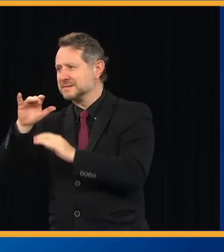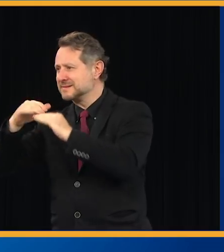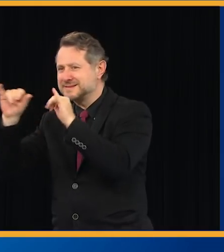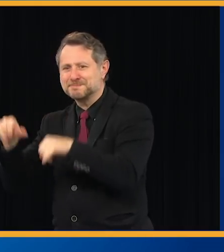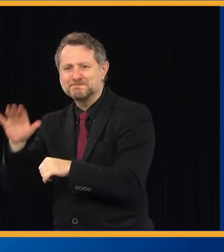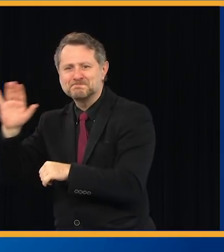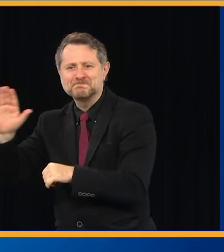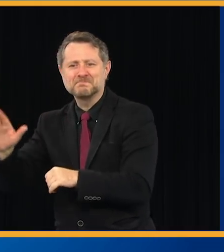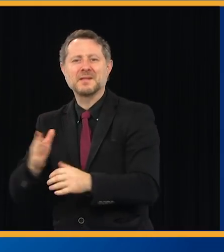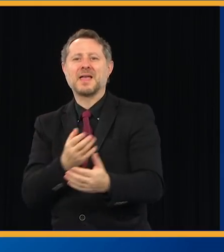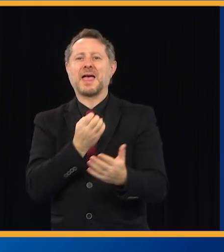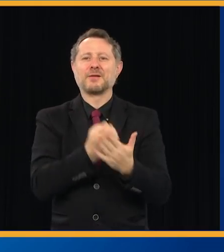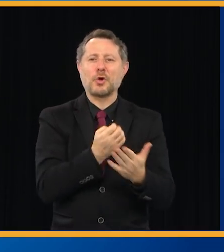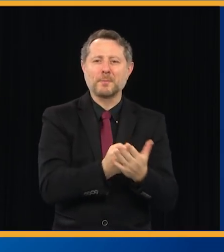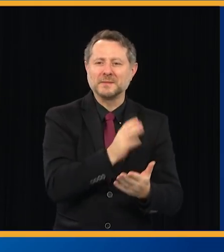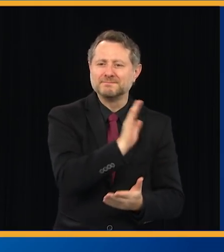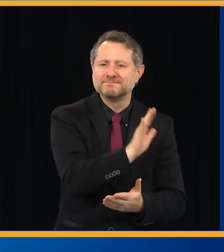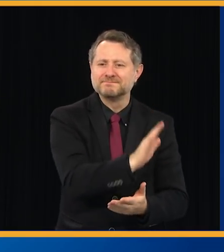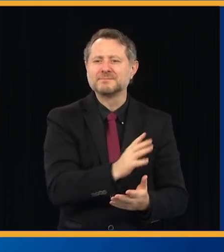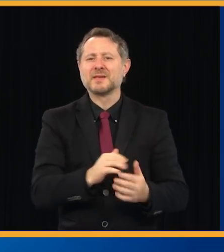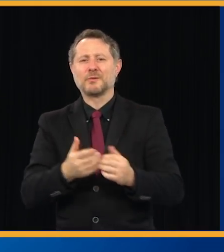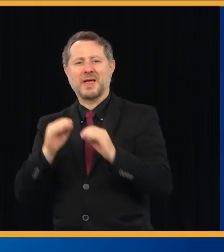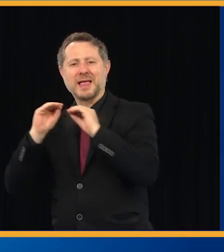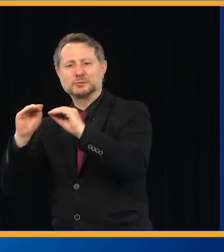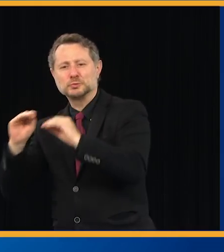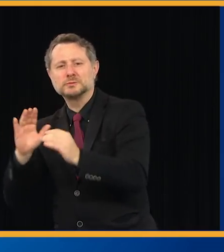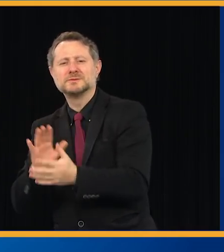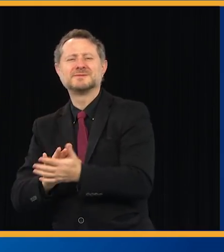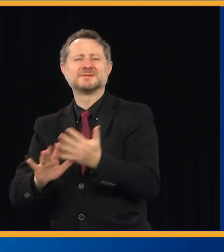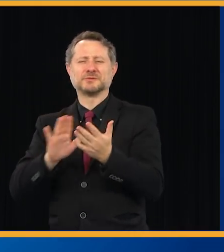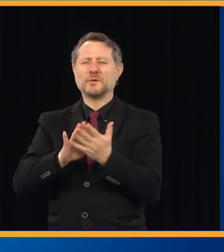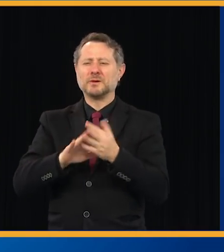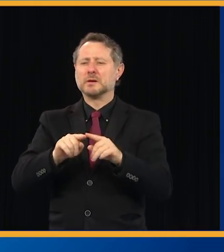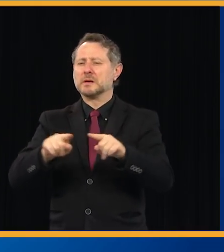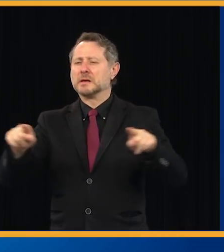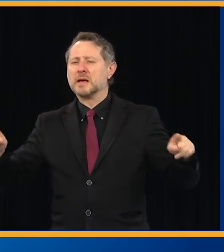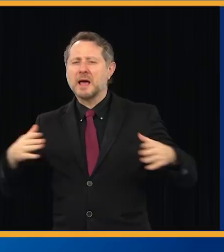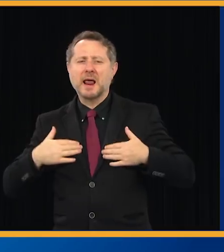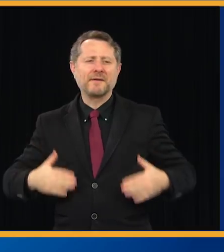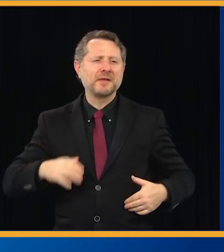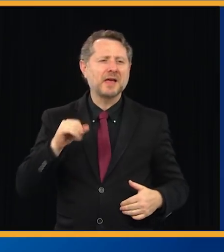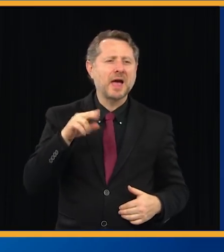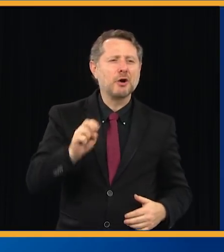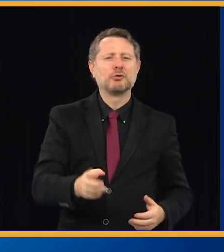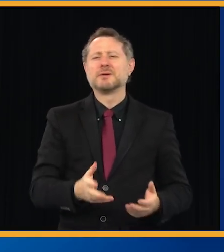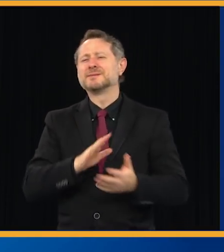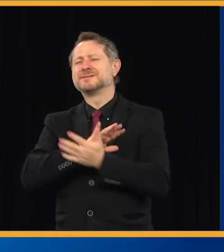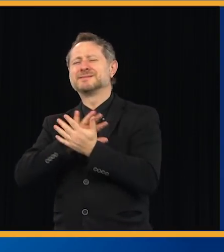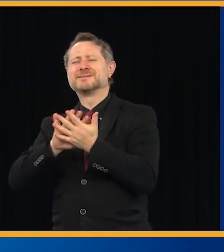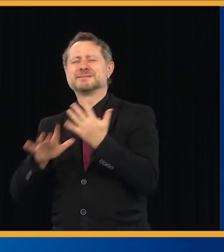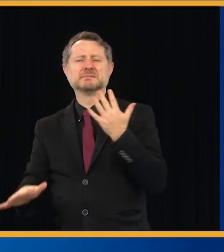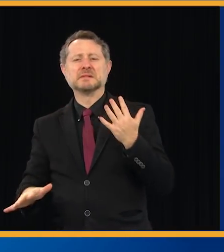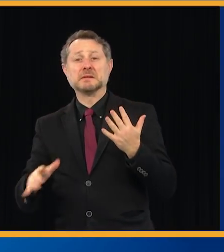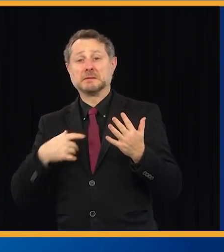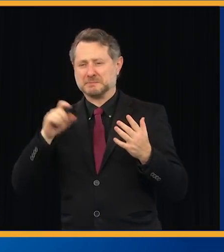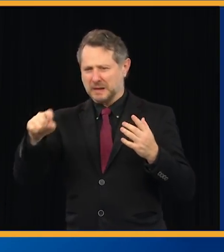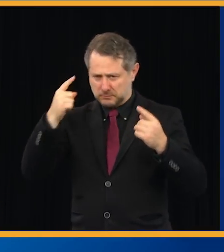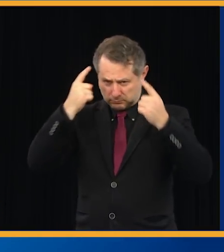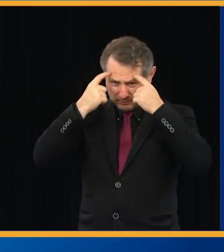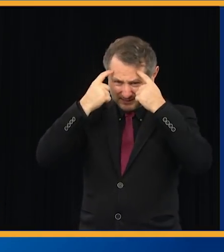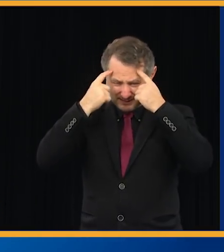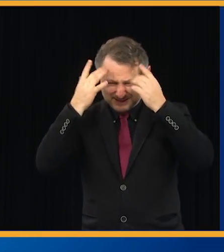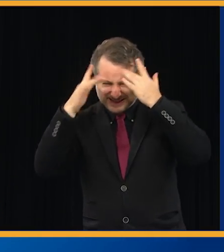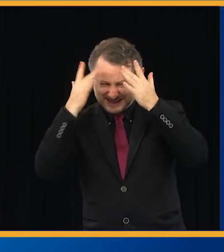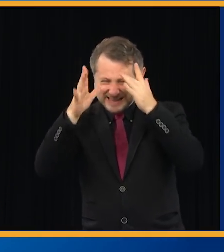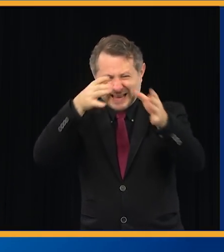better healthcare system? And we need the best minds available to take this moment, to put together with